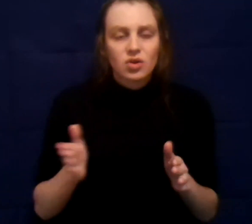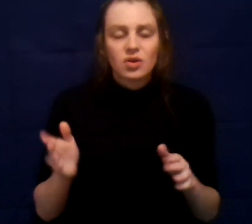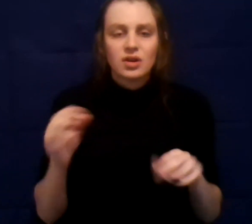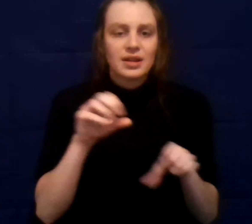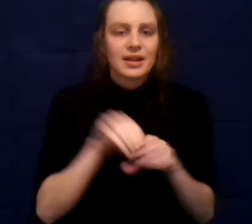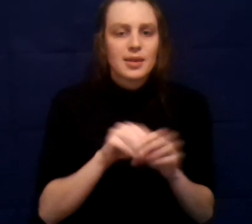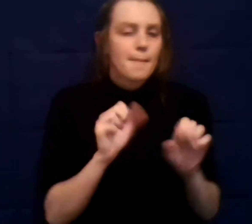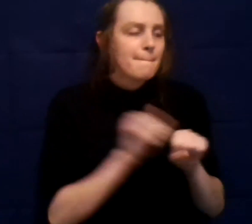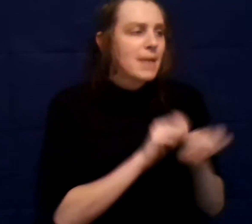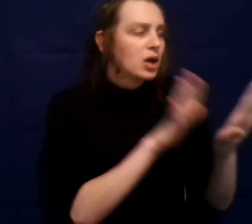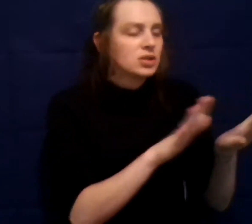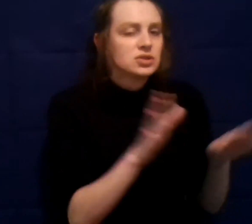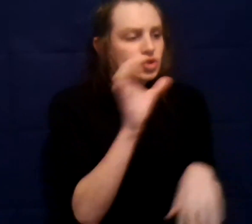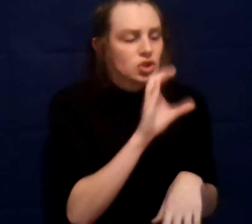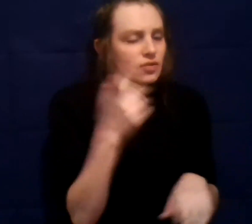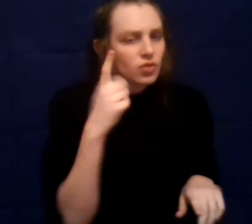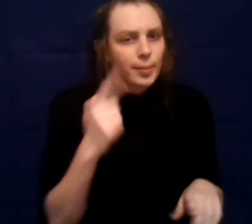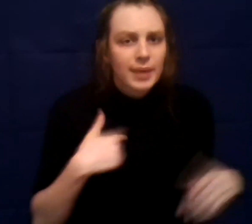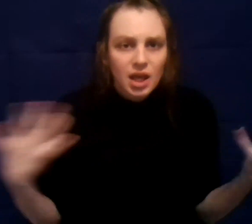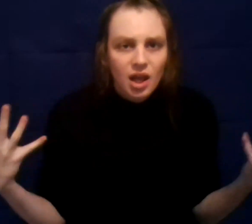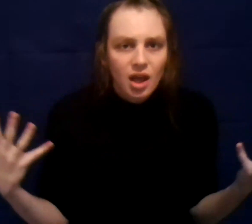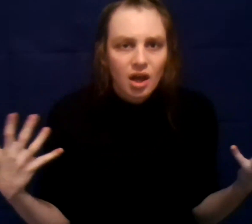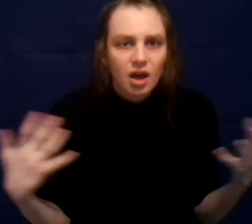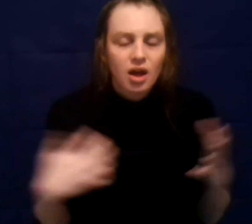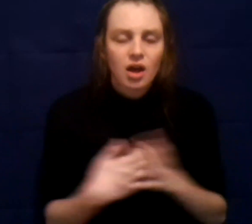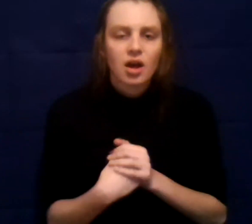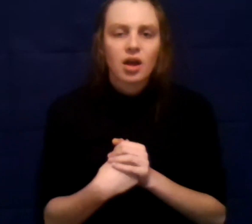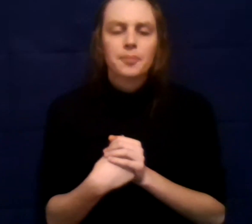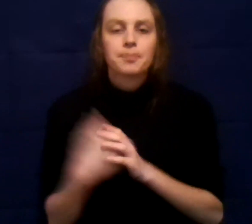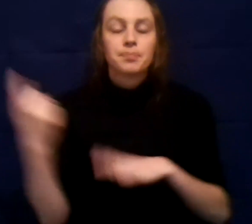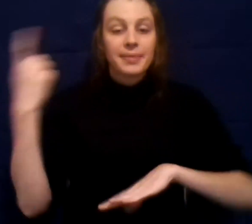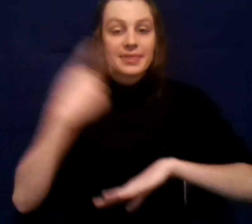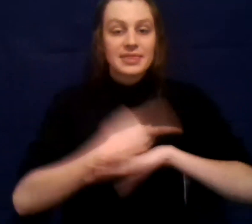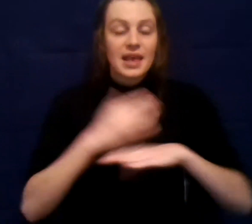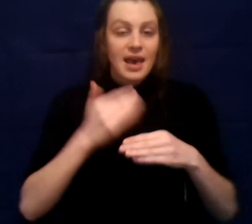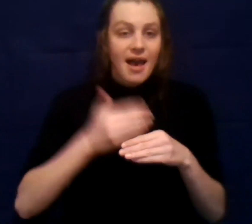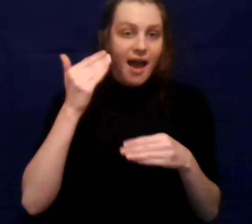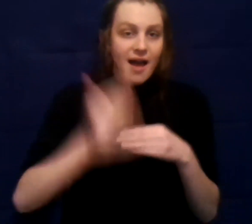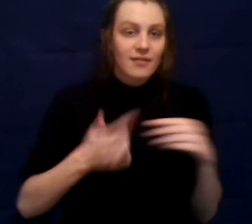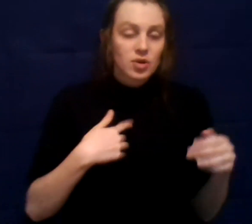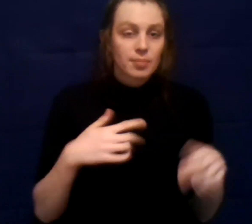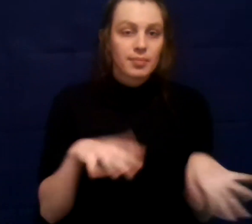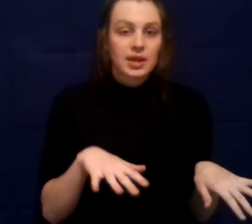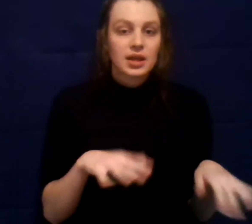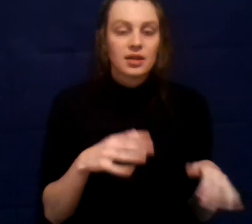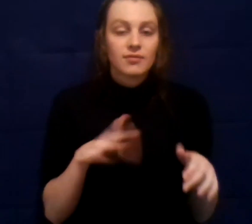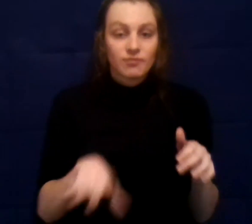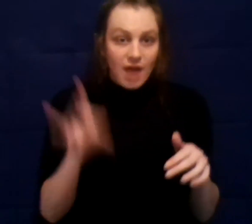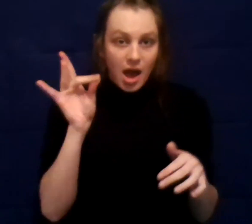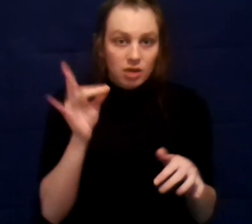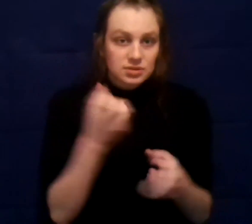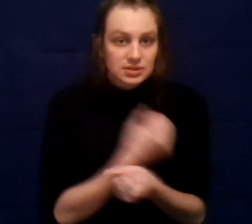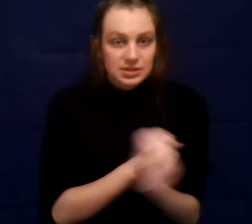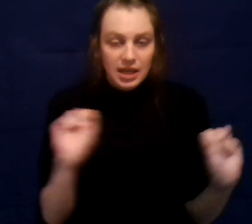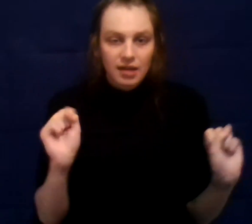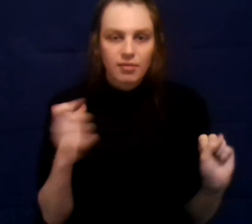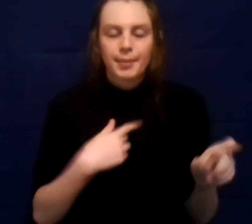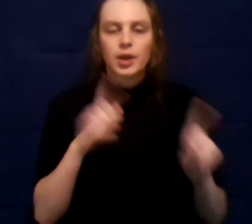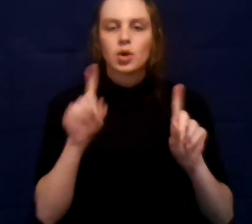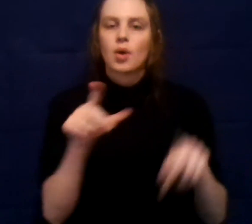And so the day after I was rescued was when I went back into AA, and I was thinking that